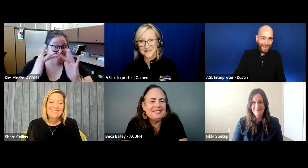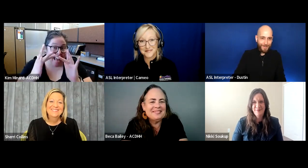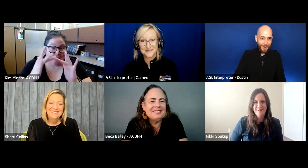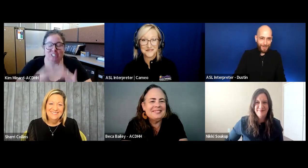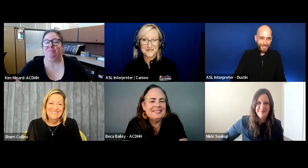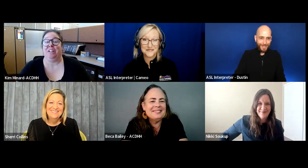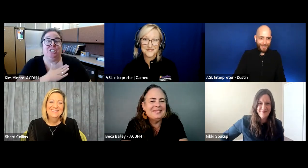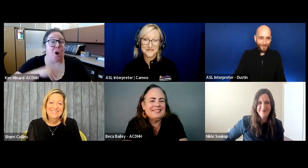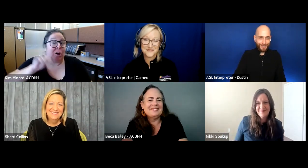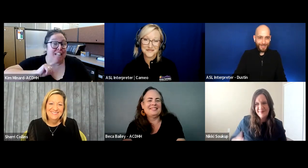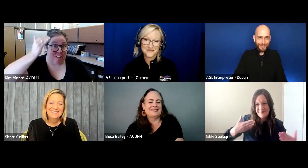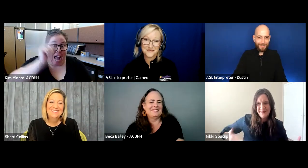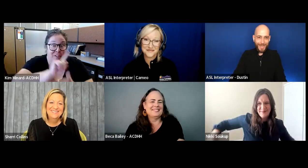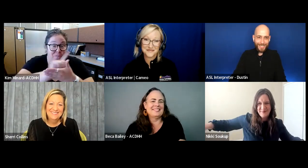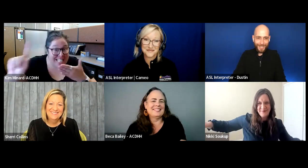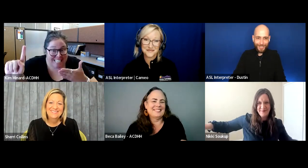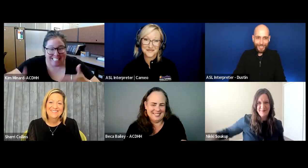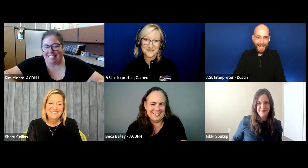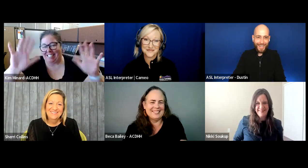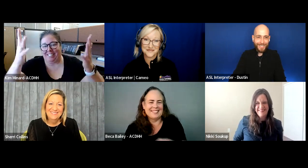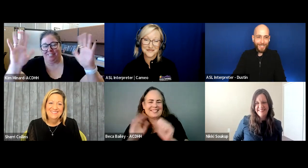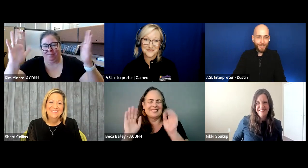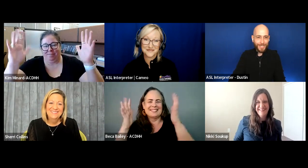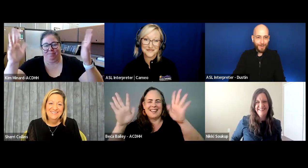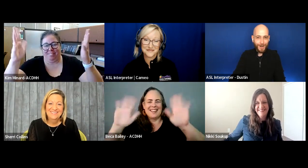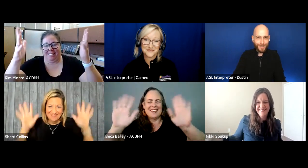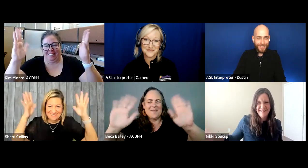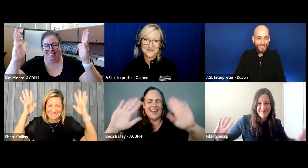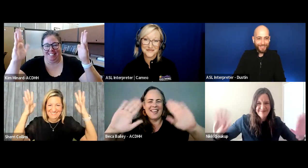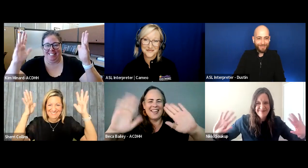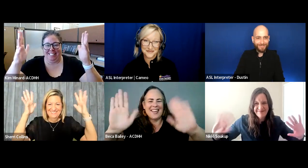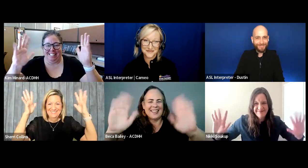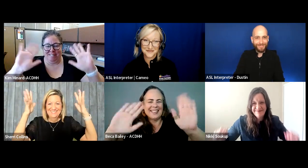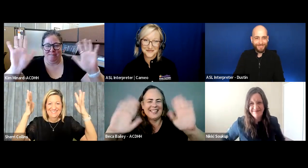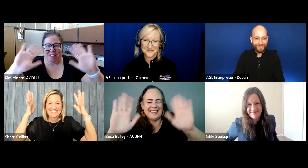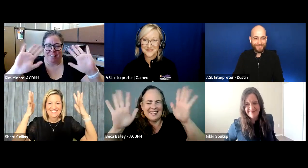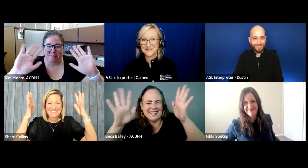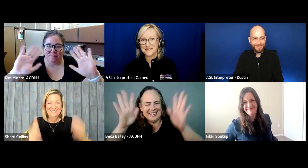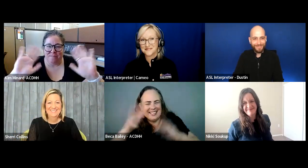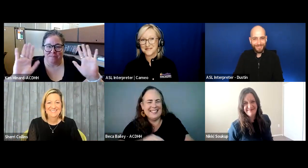Thank you, and we hope to see you soon. Be in touch and enjoy Deaf Awareness Week.